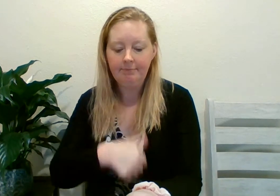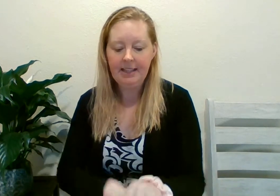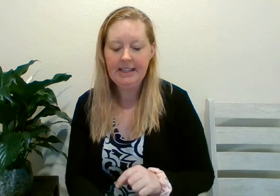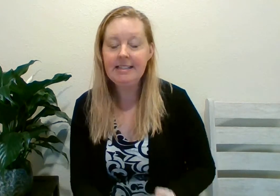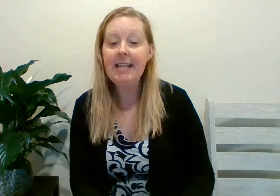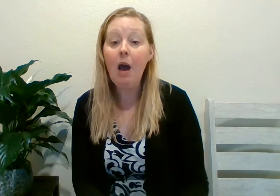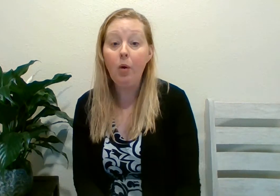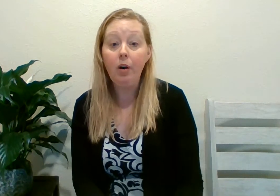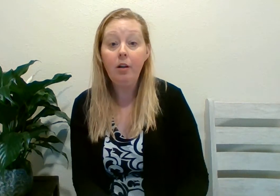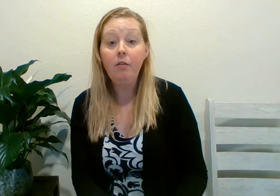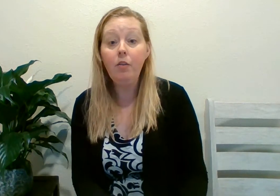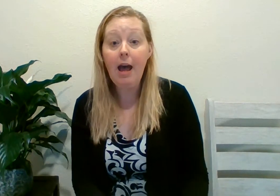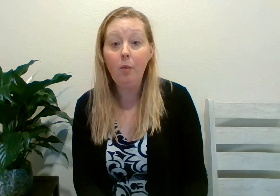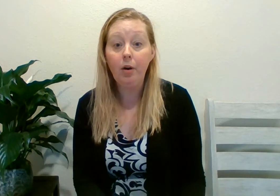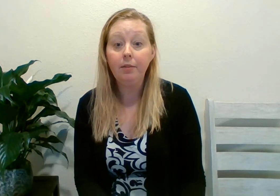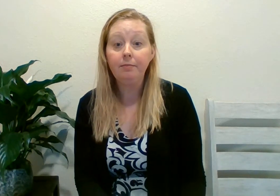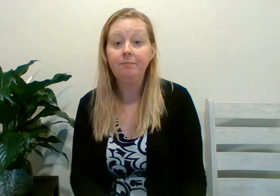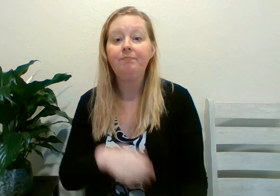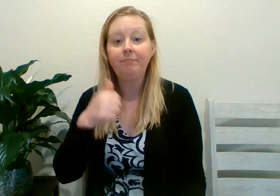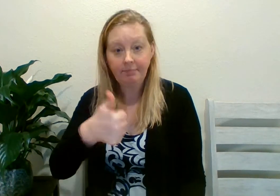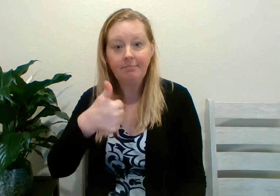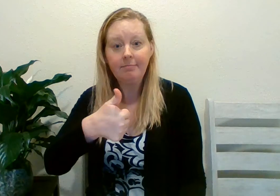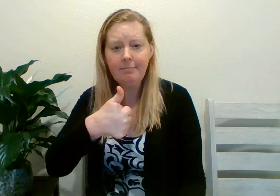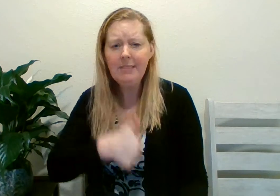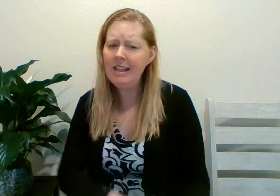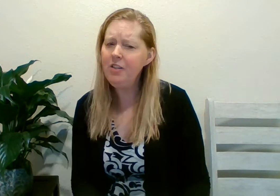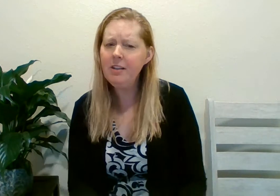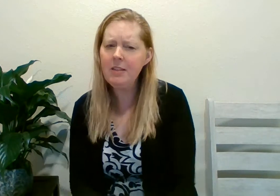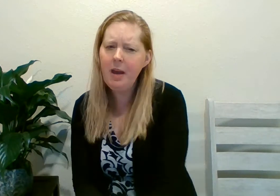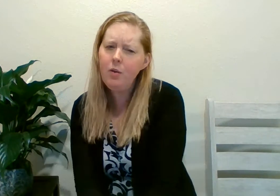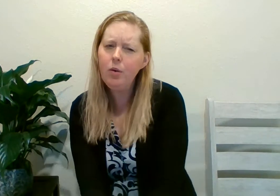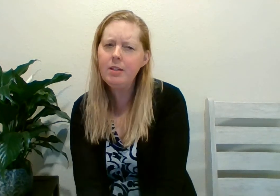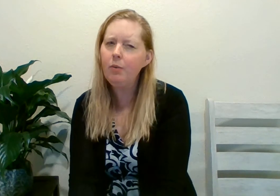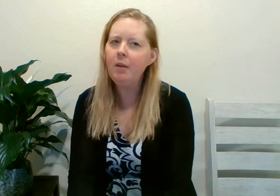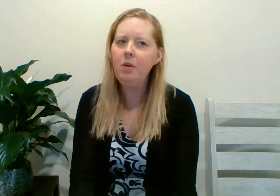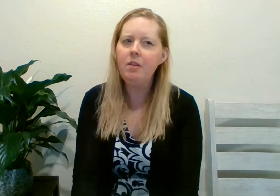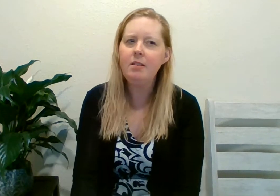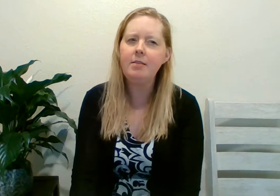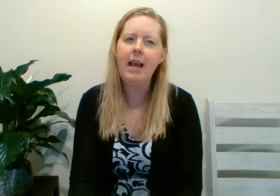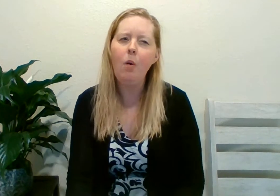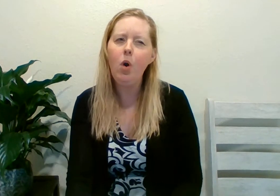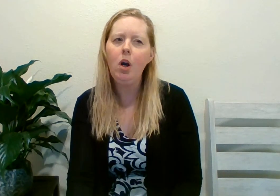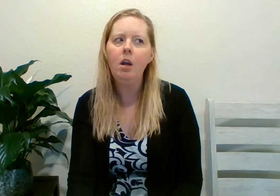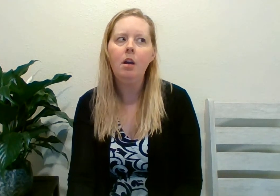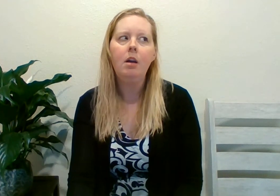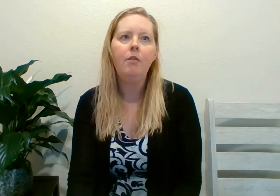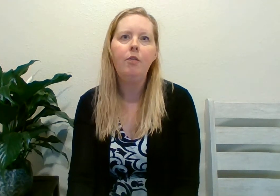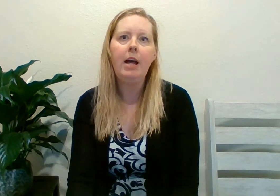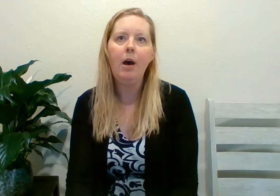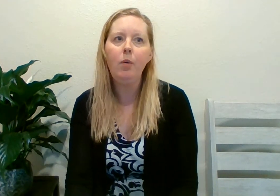Sour. Flower. Can you think of some other words that rhyme? sour? Flower.